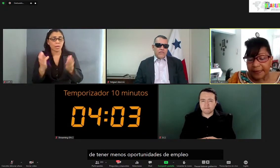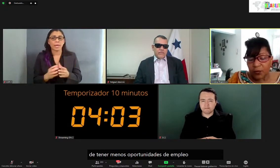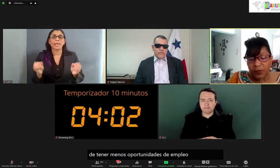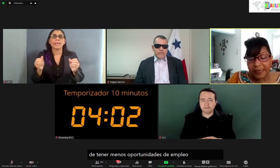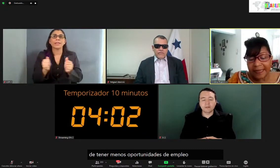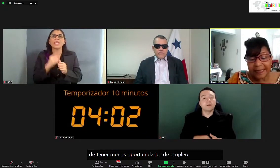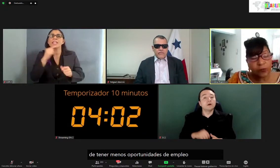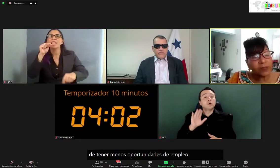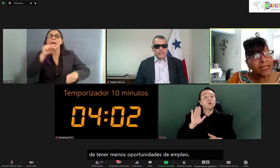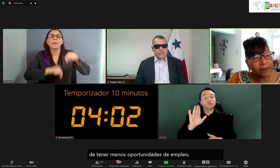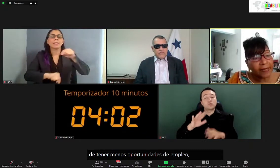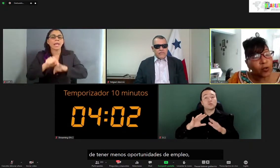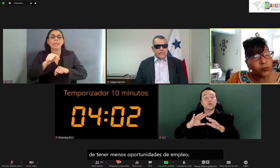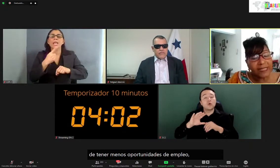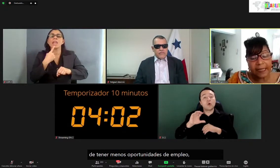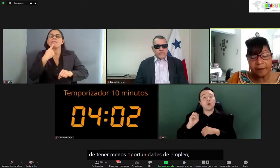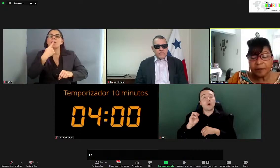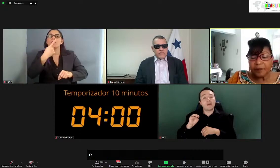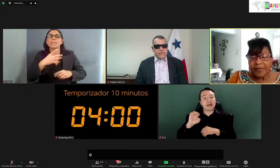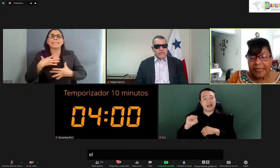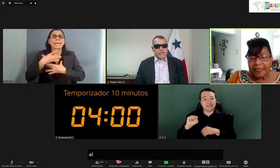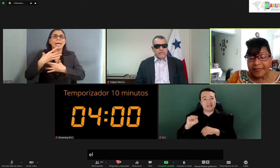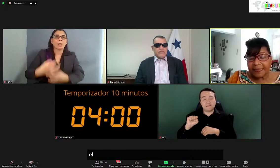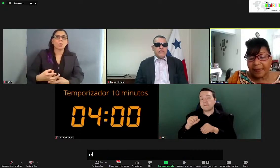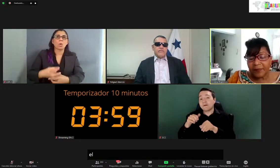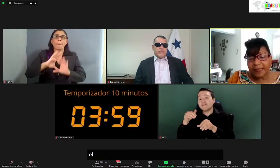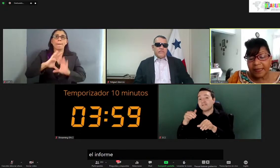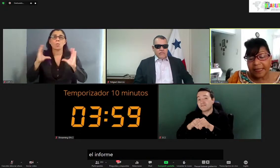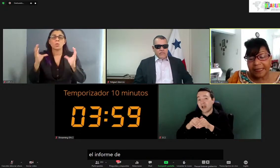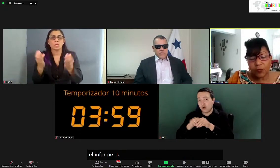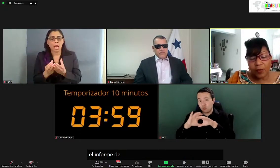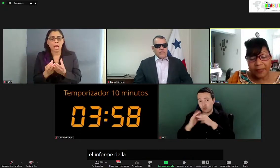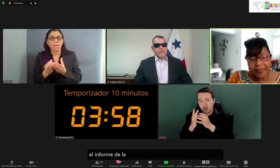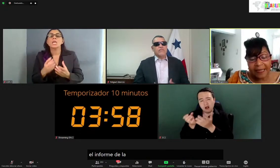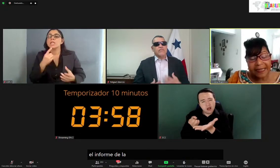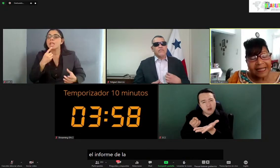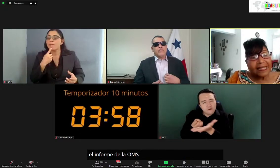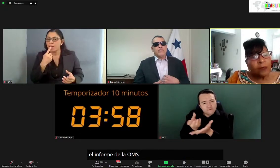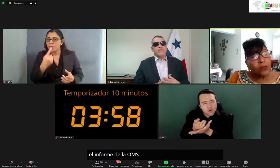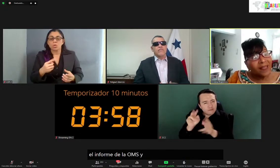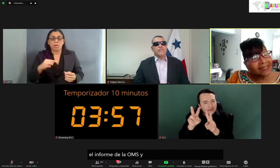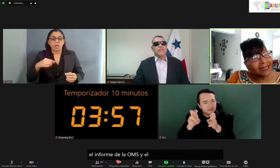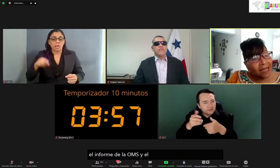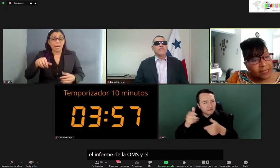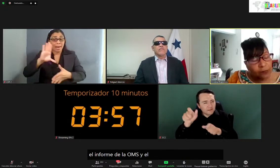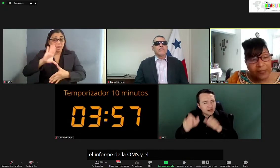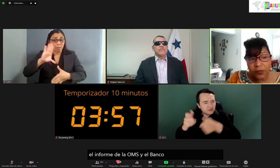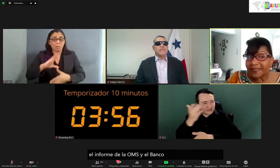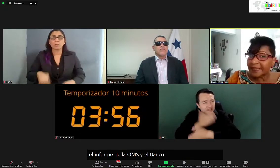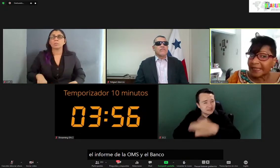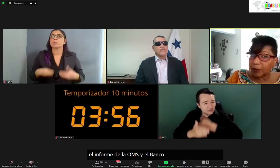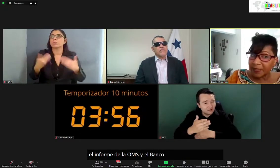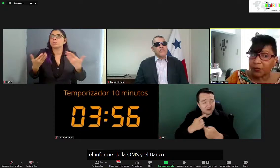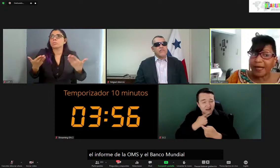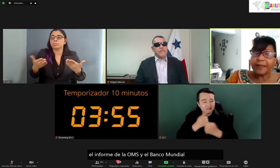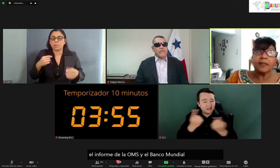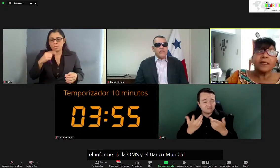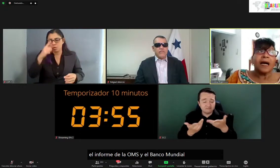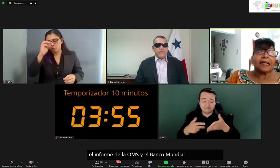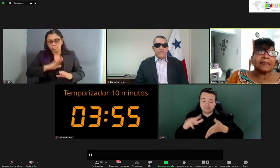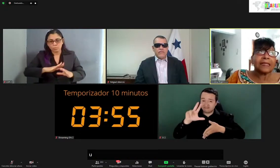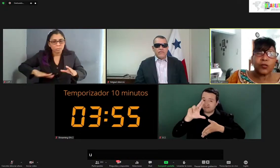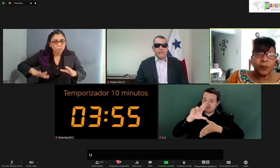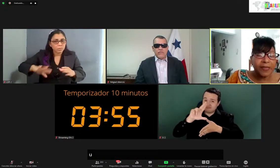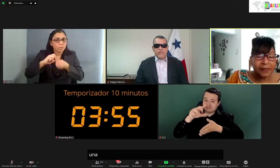disabilities of the who and the world bank also state that in latin america one of the